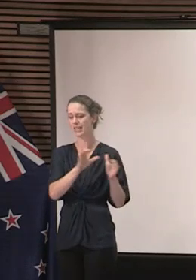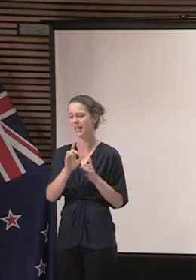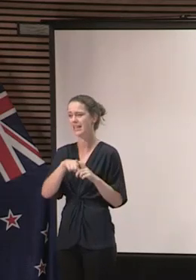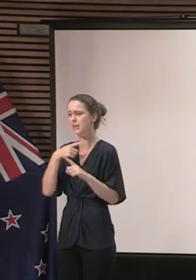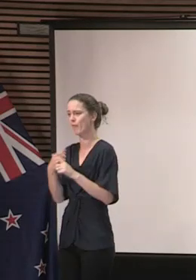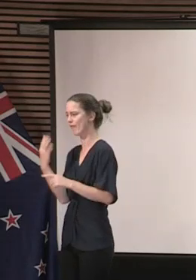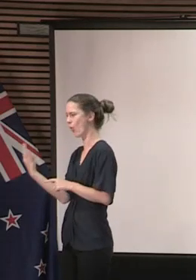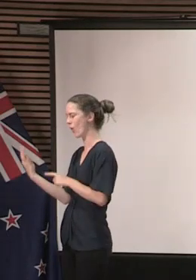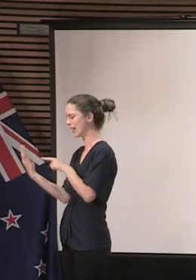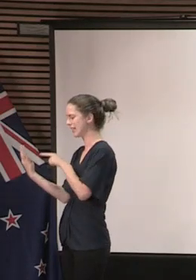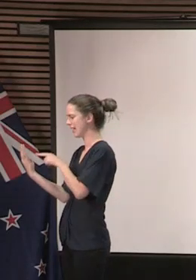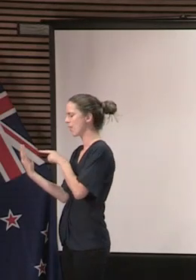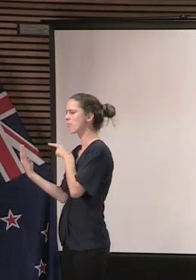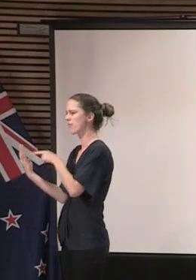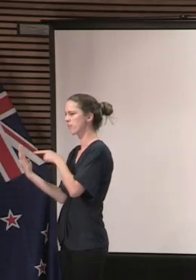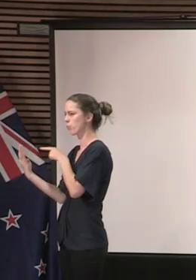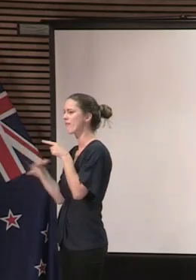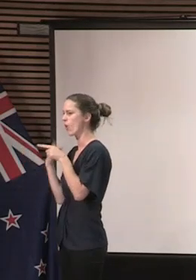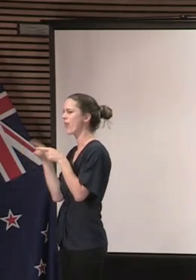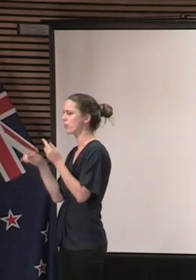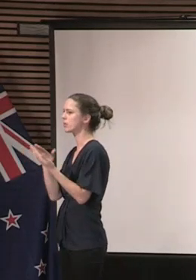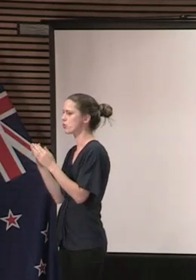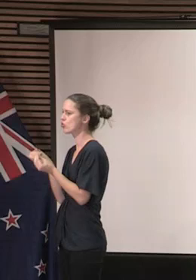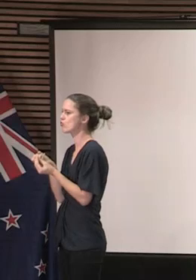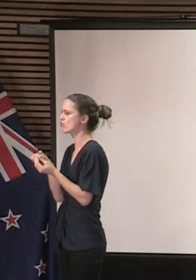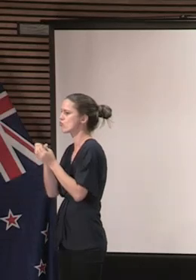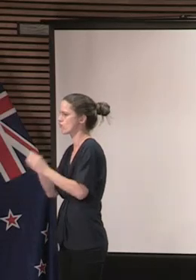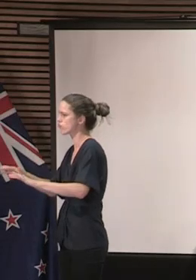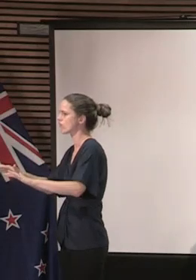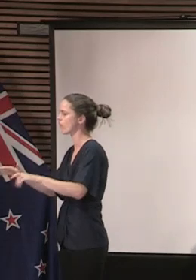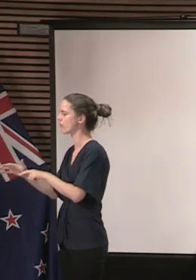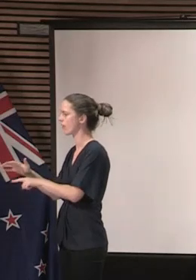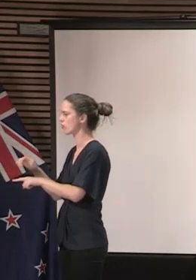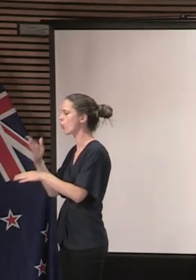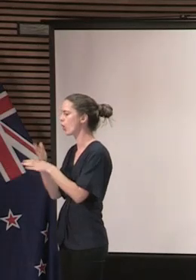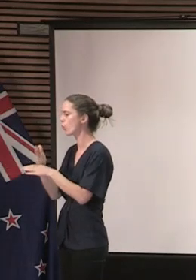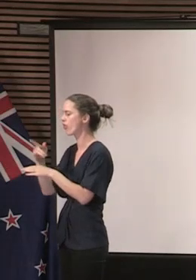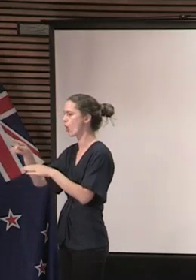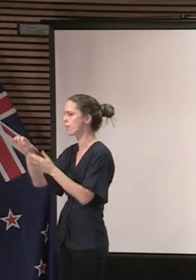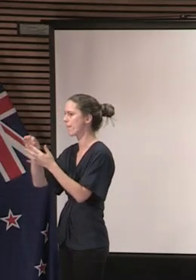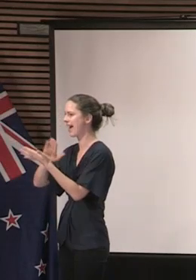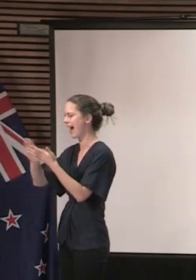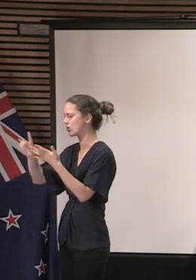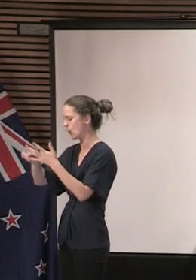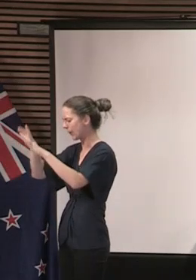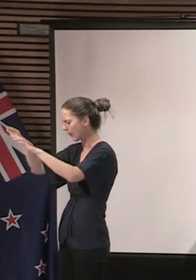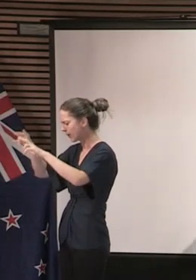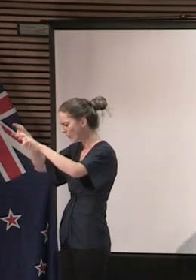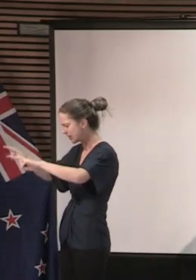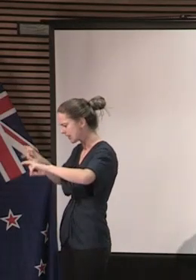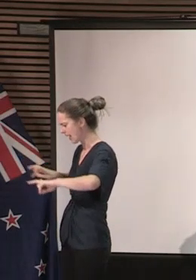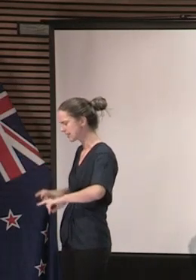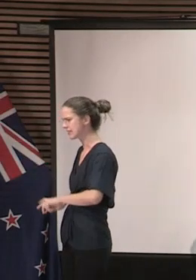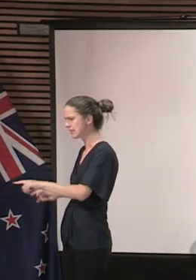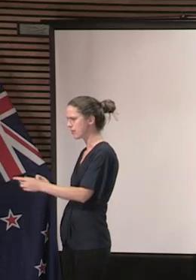for 4 that had been put down to community transmission, and we're working with each of those public health units to not only continue to investigate, but also